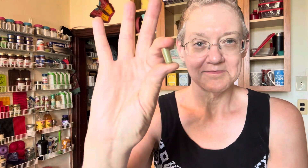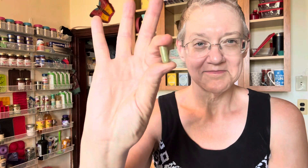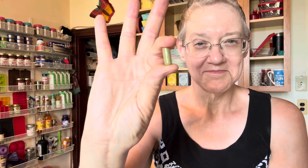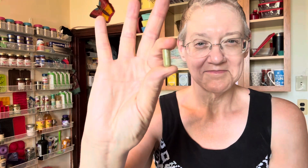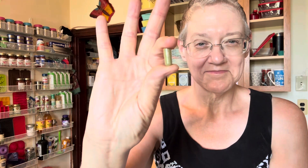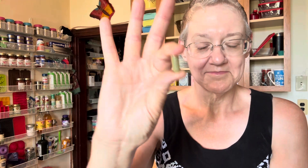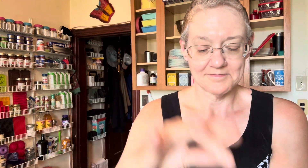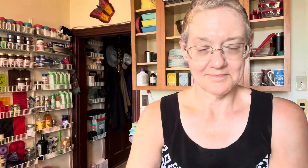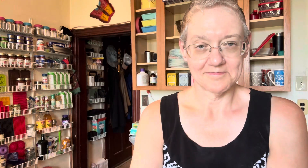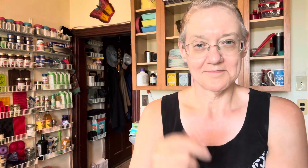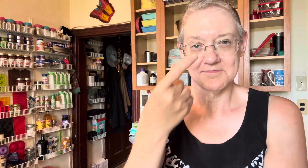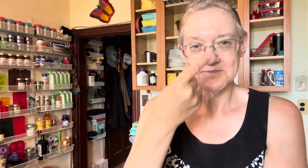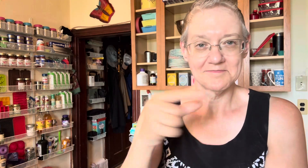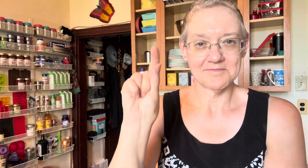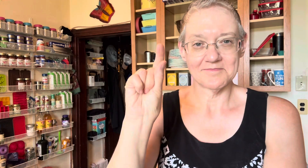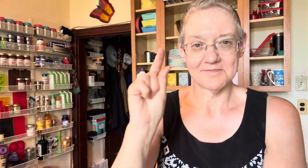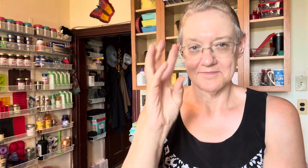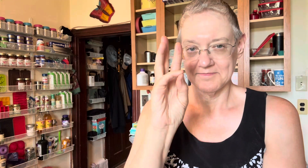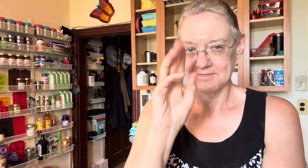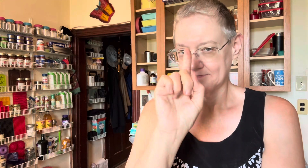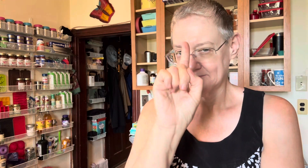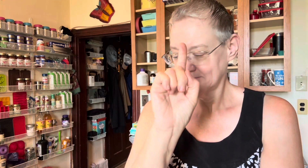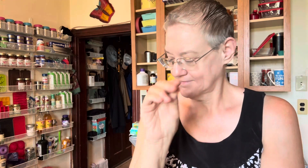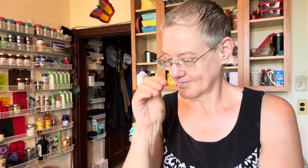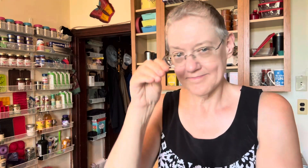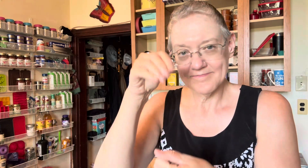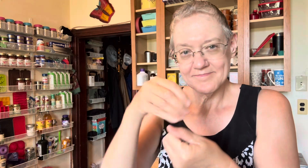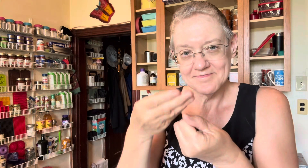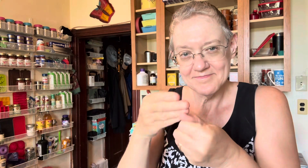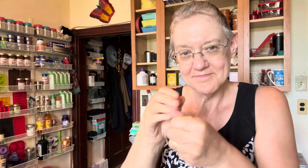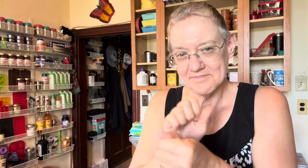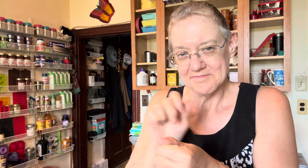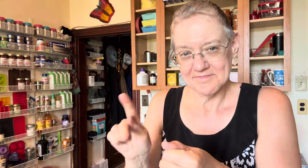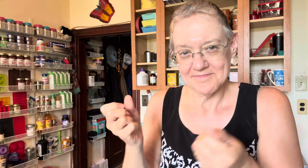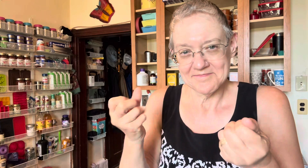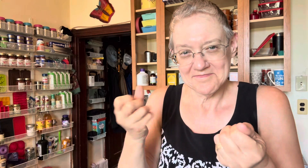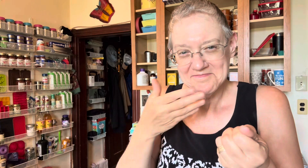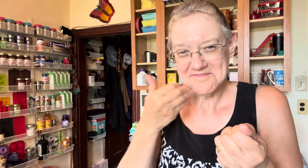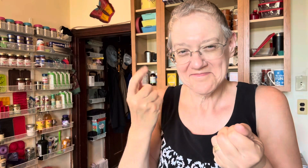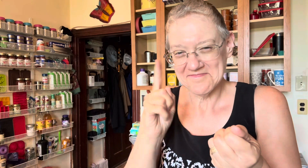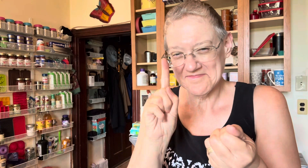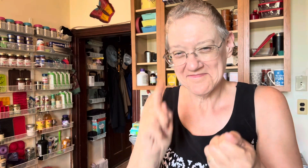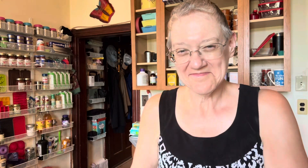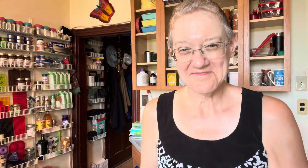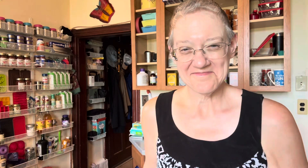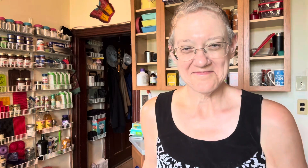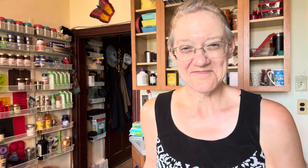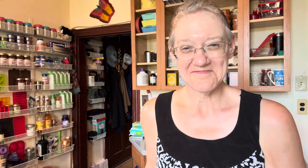And here are the greens. 6 capsules. Let me put these down so I can sign better.